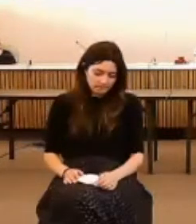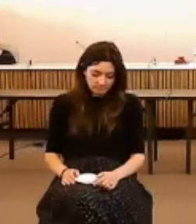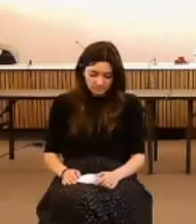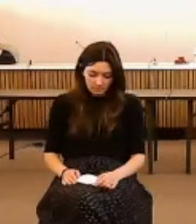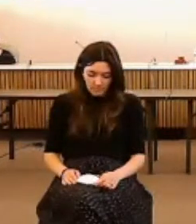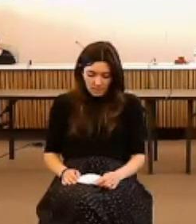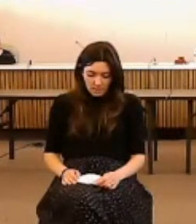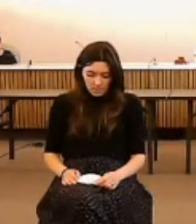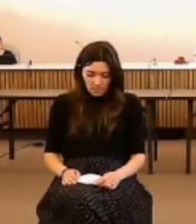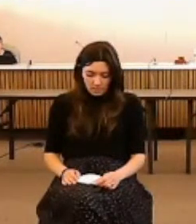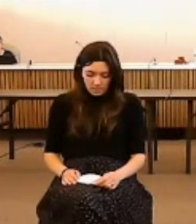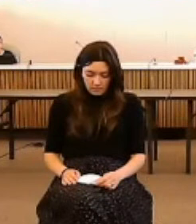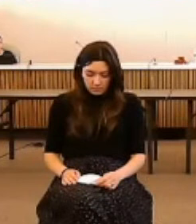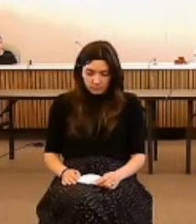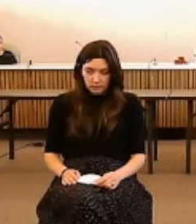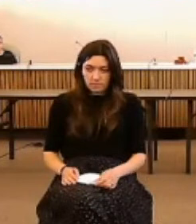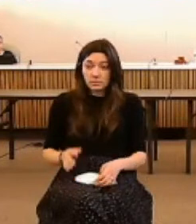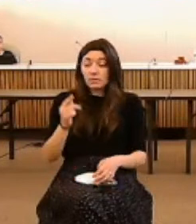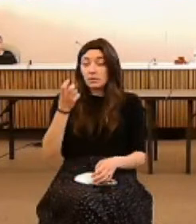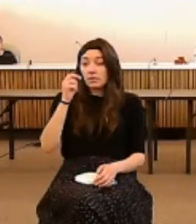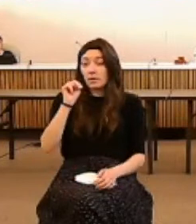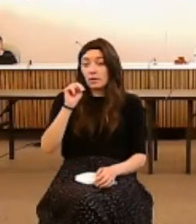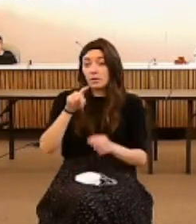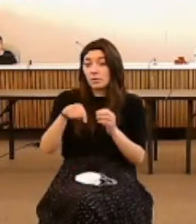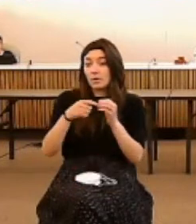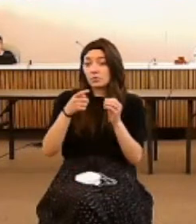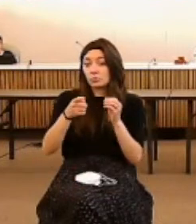And then when you get out towards